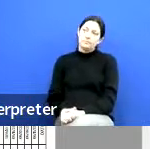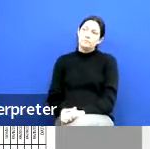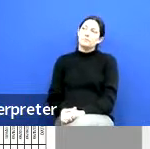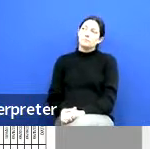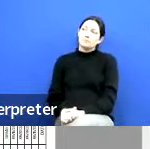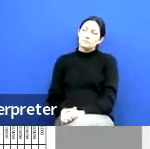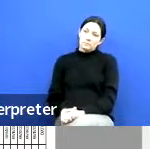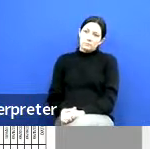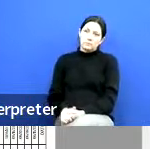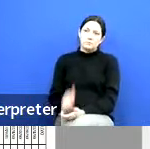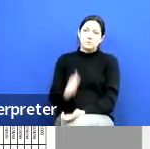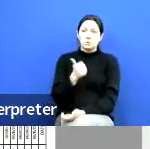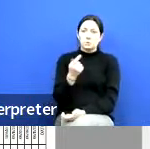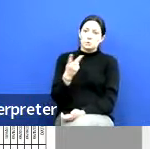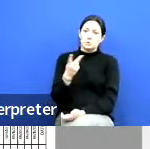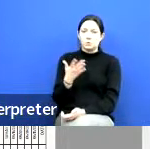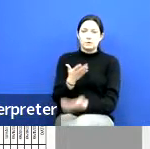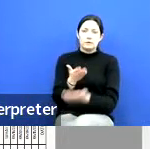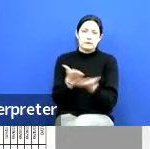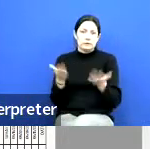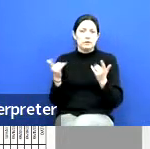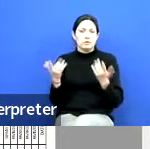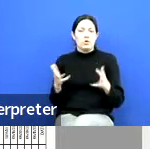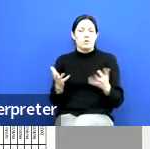couple of things that have been brought up previously.